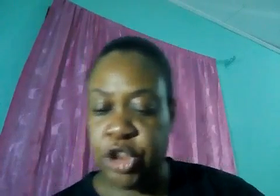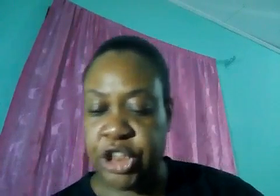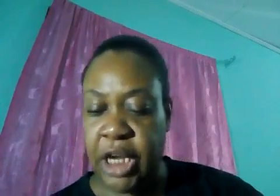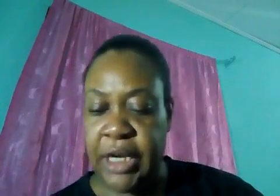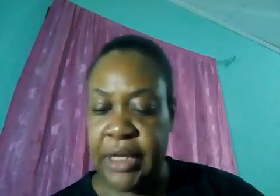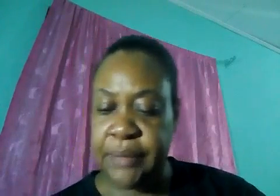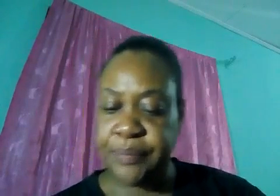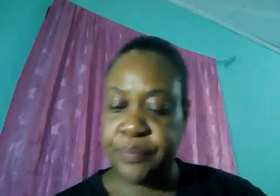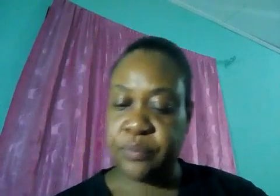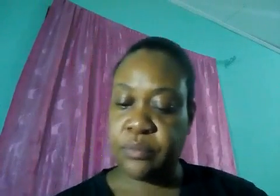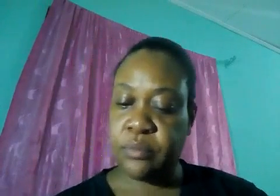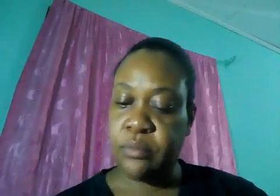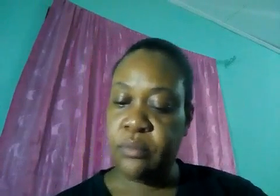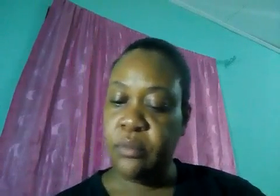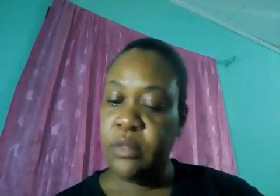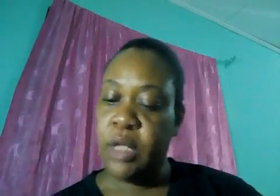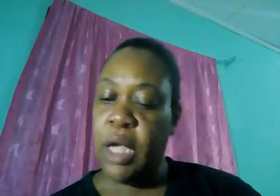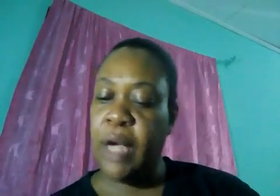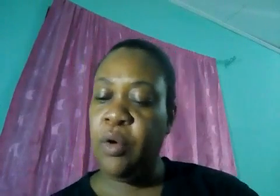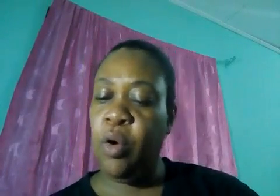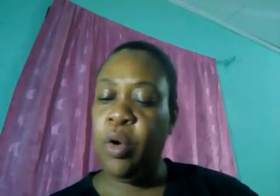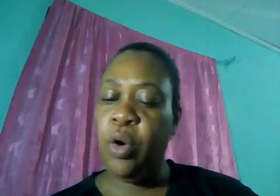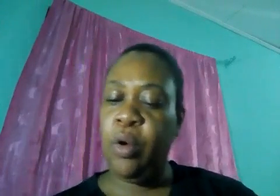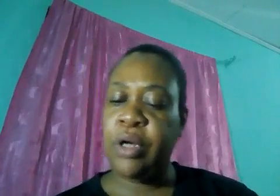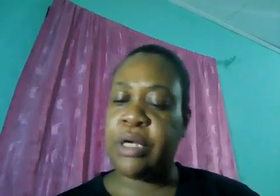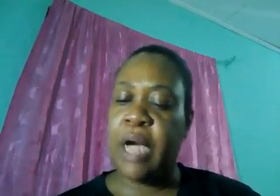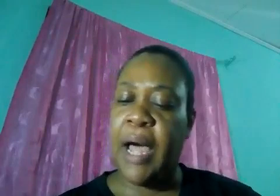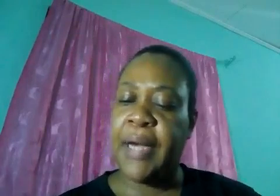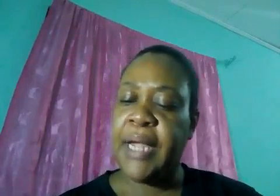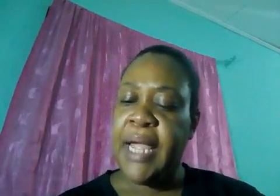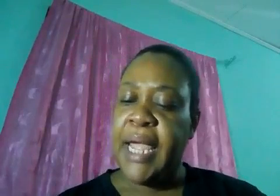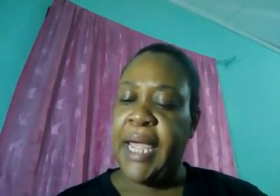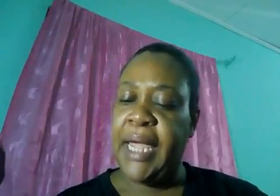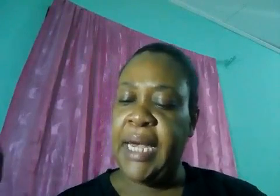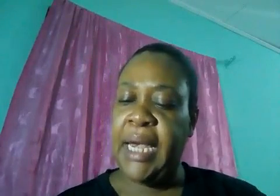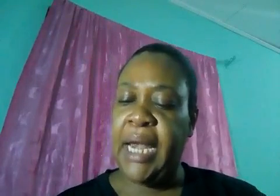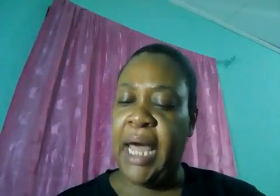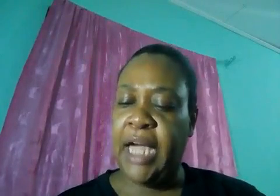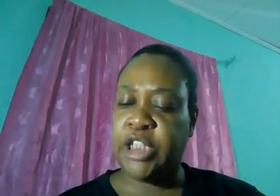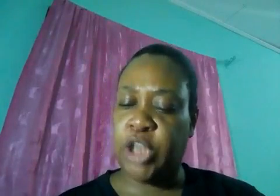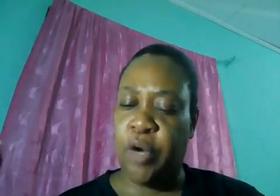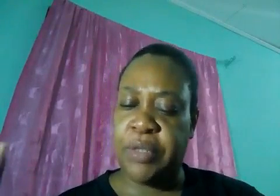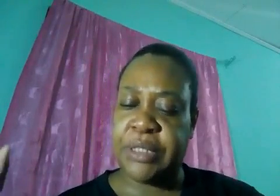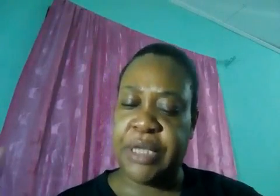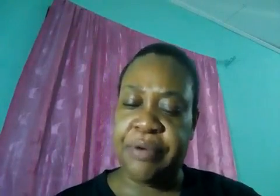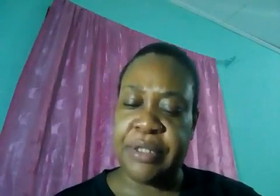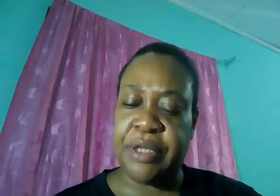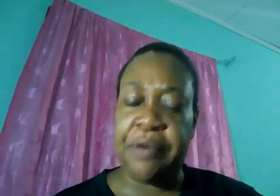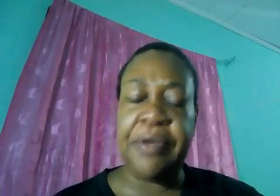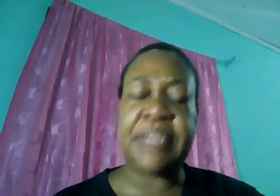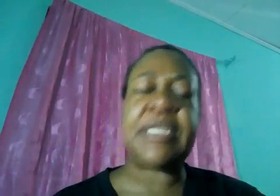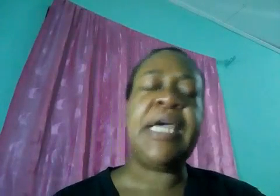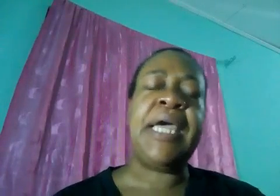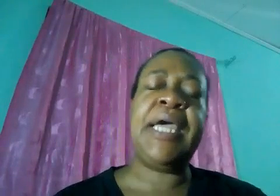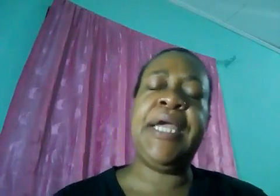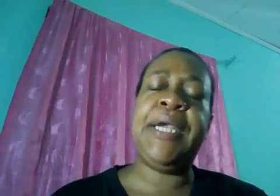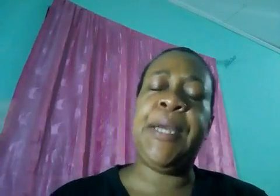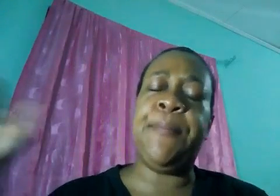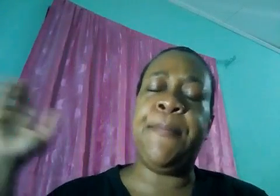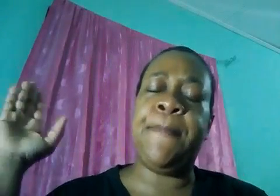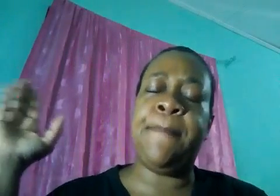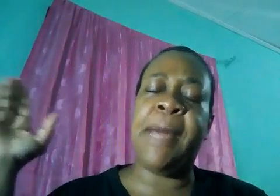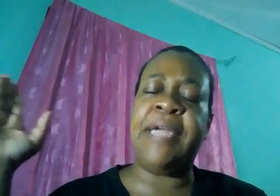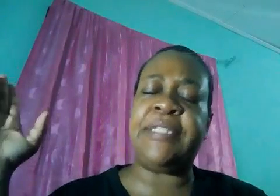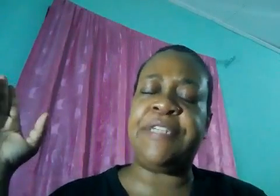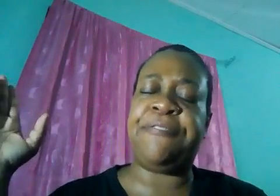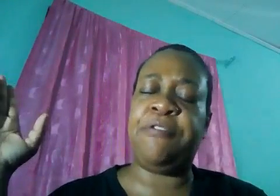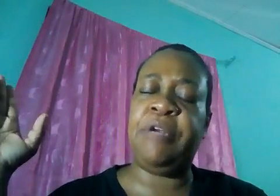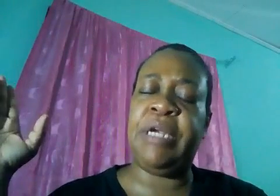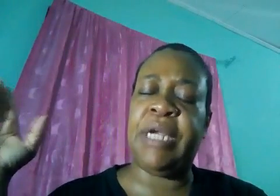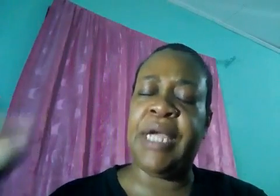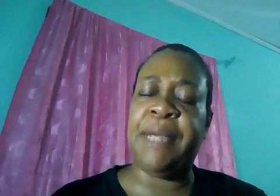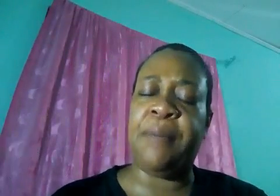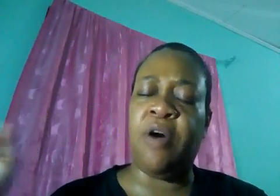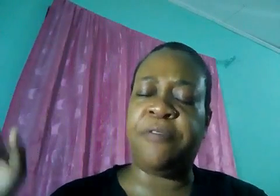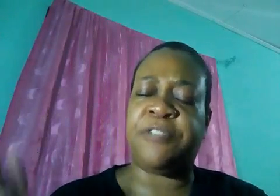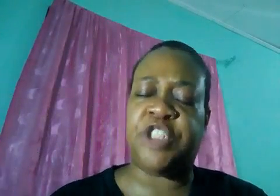socially, and oh Lord God, enlarge our territories in the mightiful name of